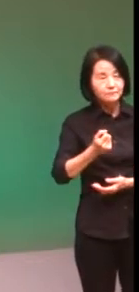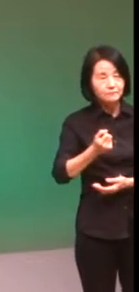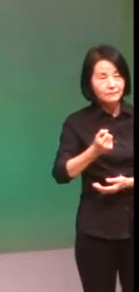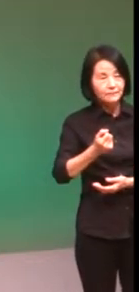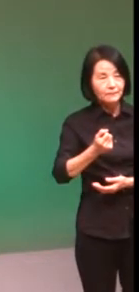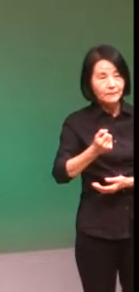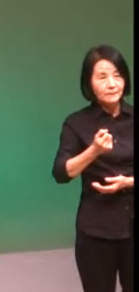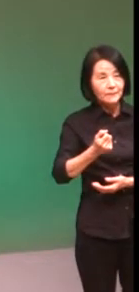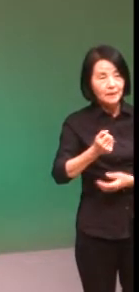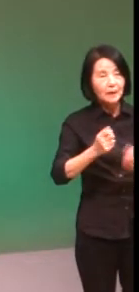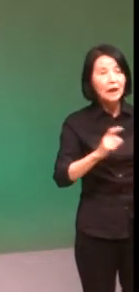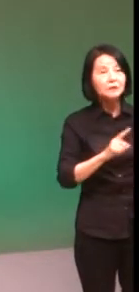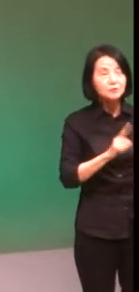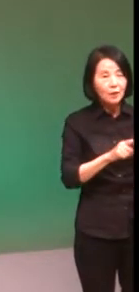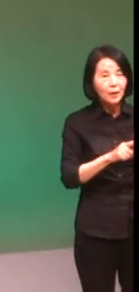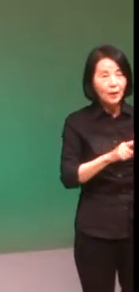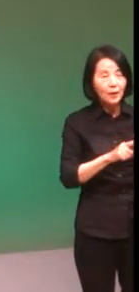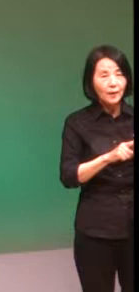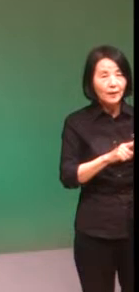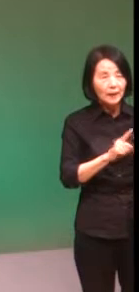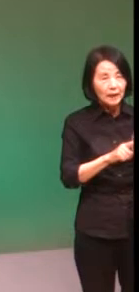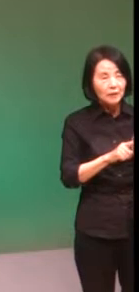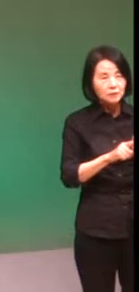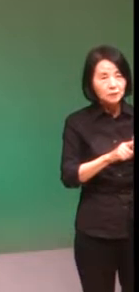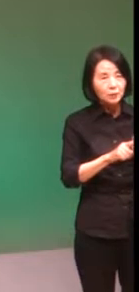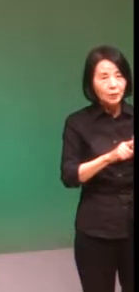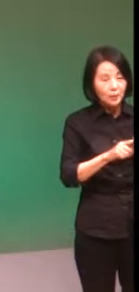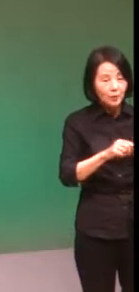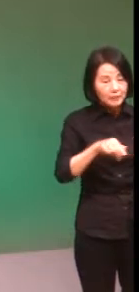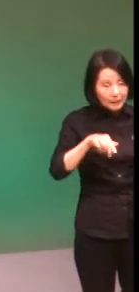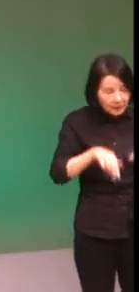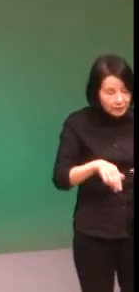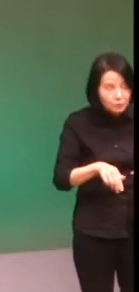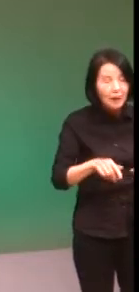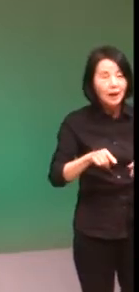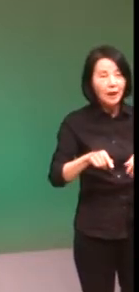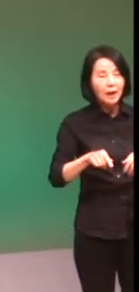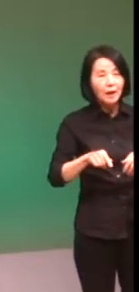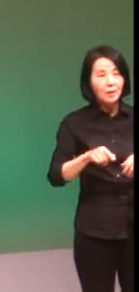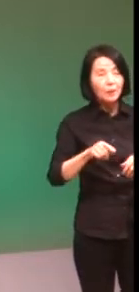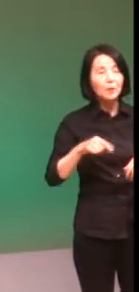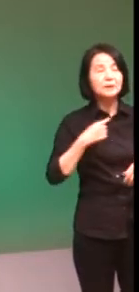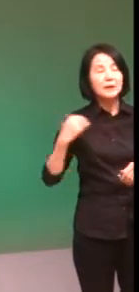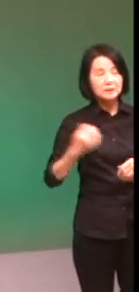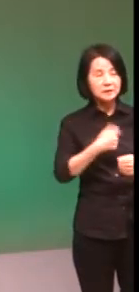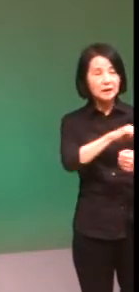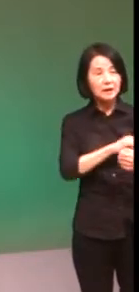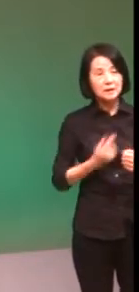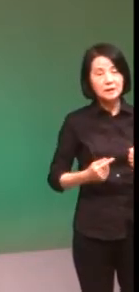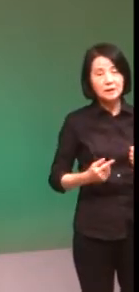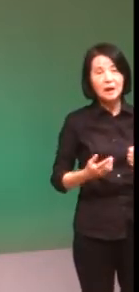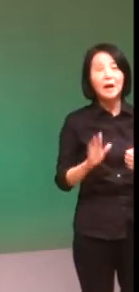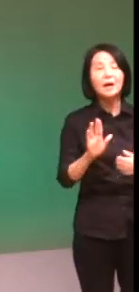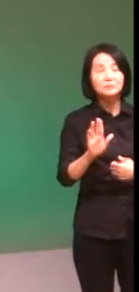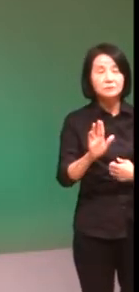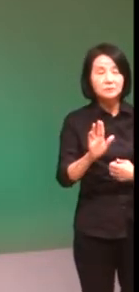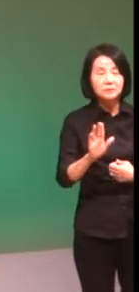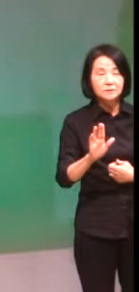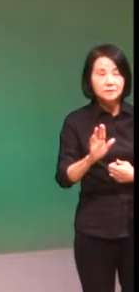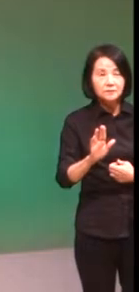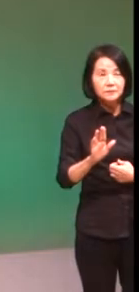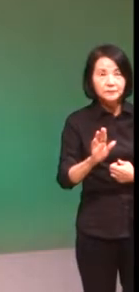Now, NATO is not making progress as a whole, but in some of the individual countries, we are